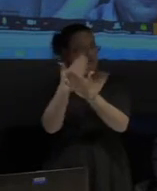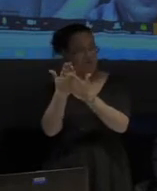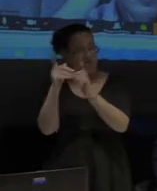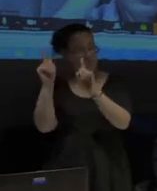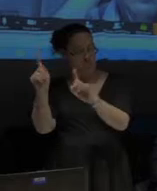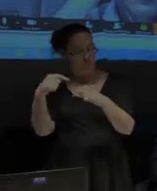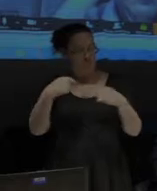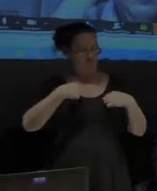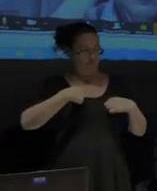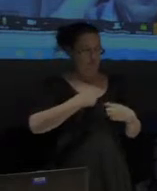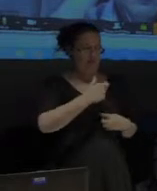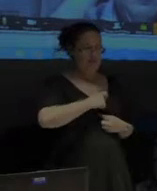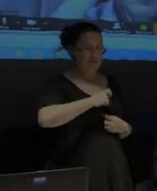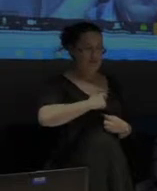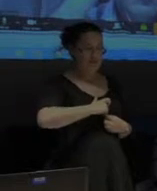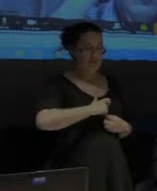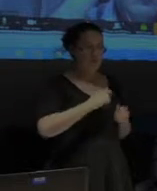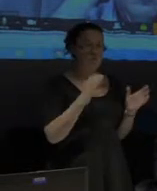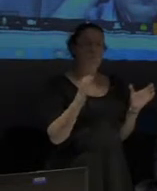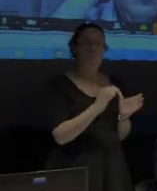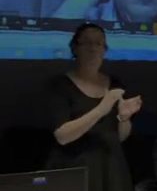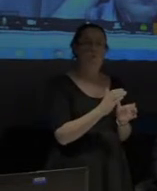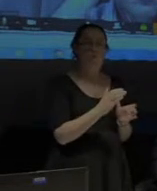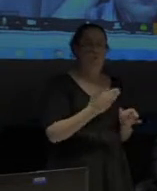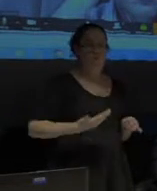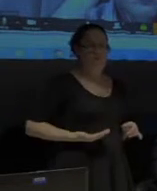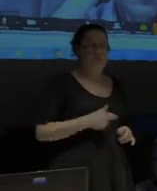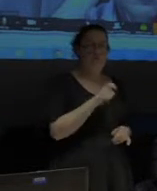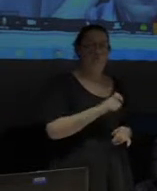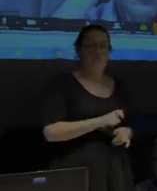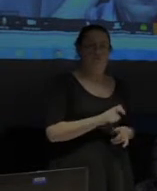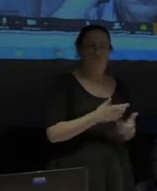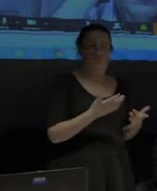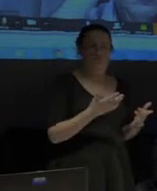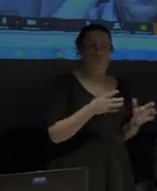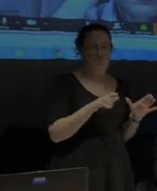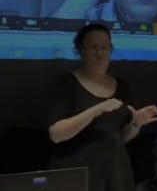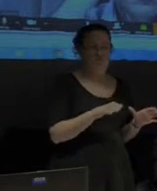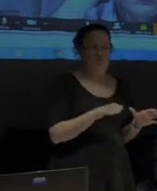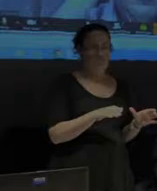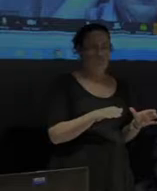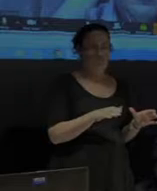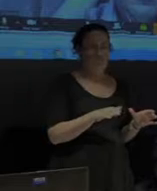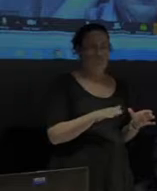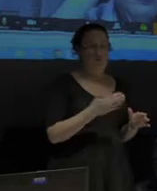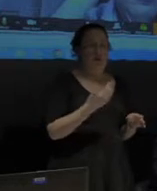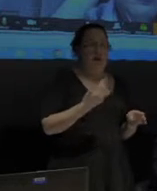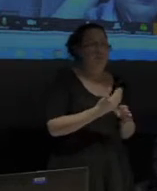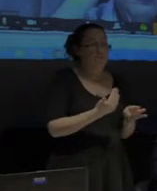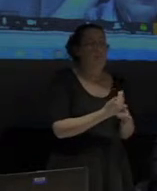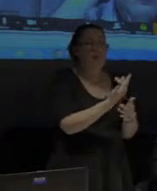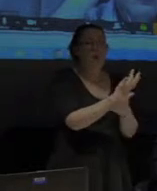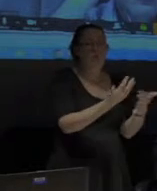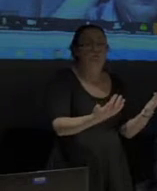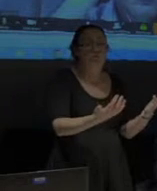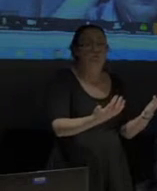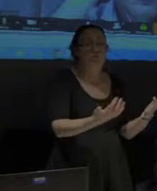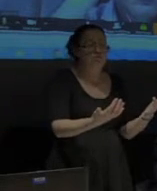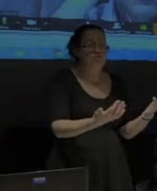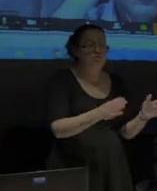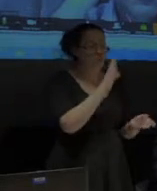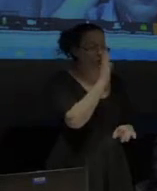person, I don't employ a lot of people, or people directly. But in terms